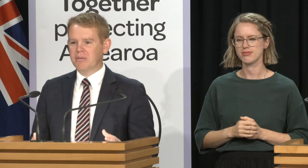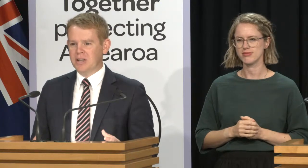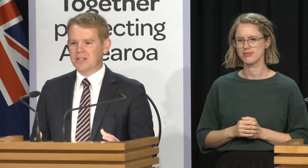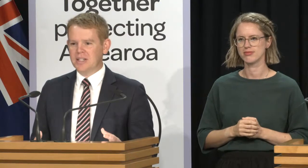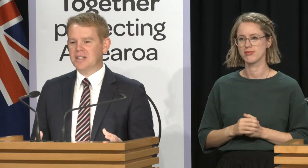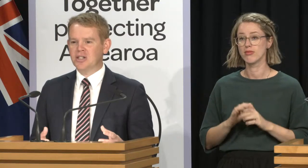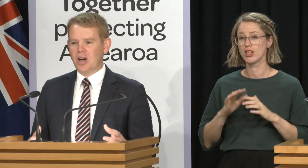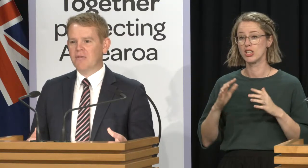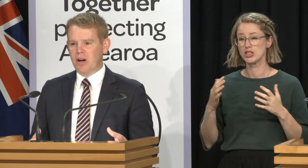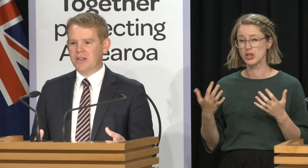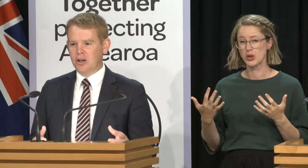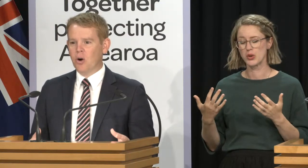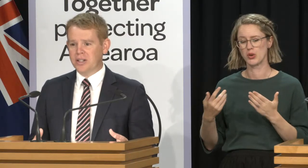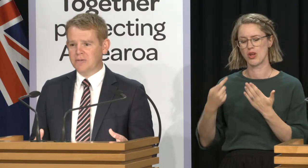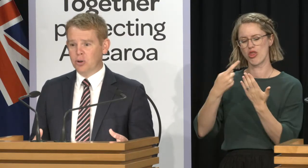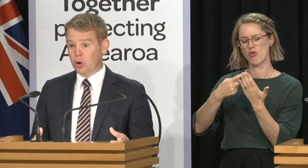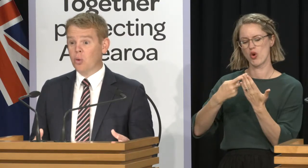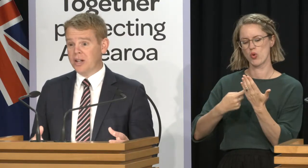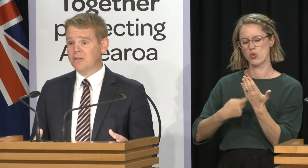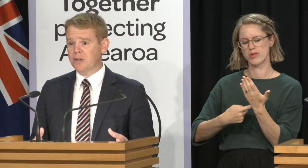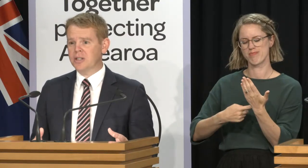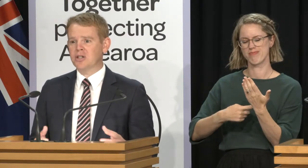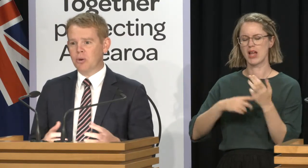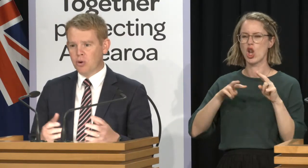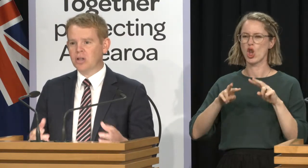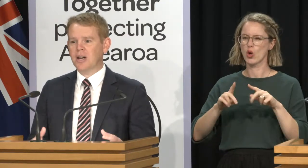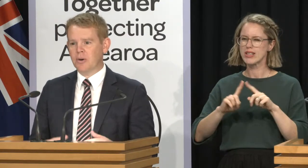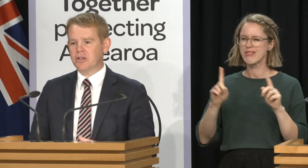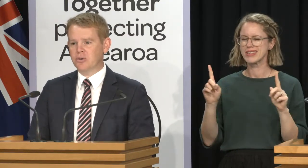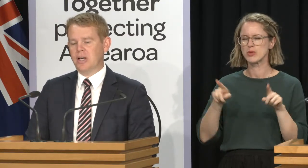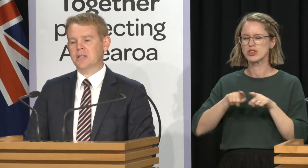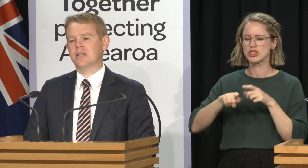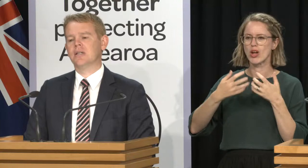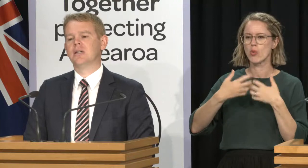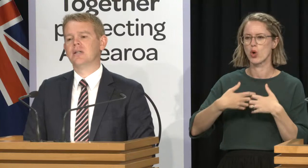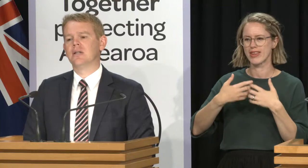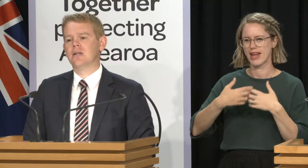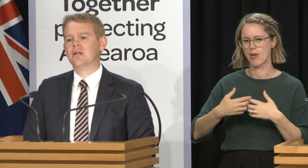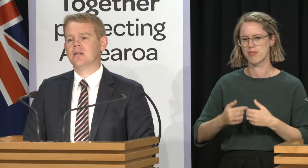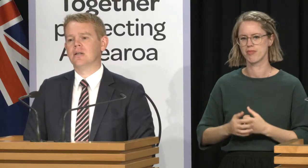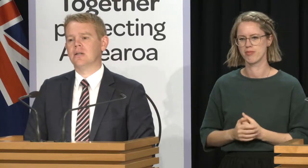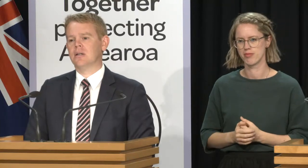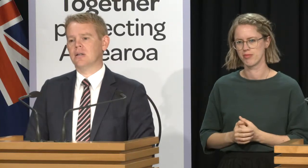therefore the settings that you have around that are look quite different, and so we're working our way through that.